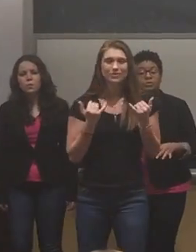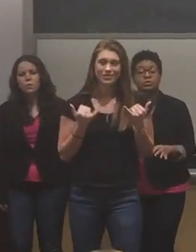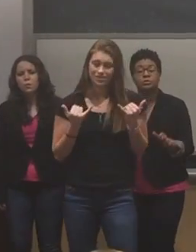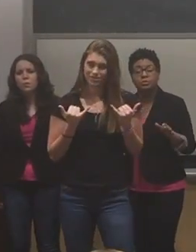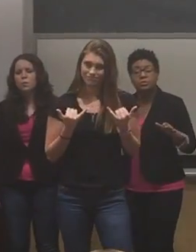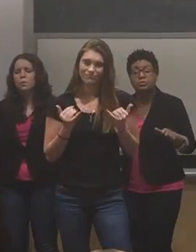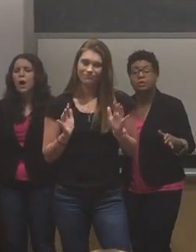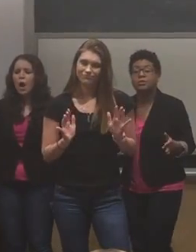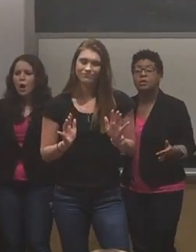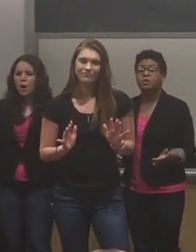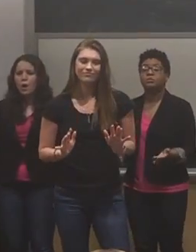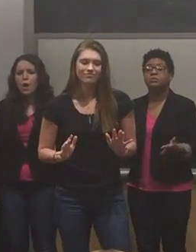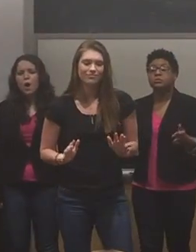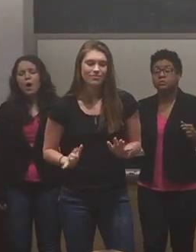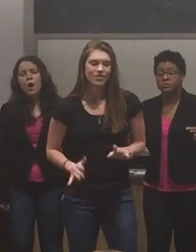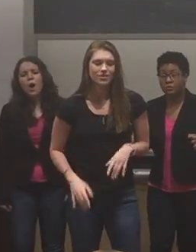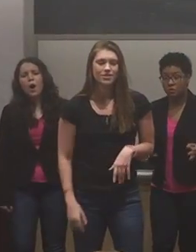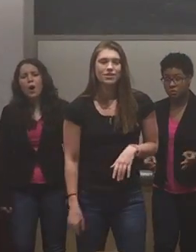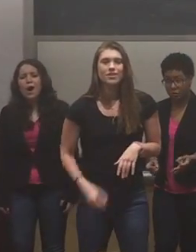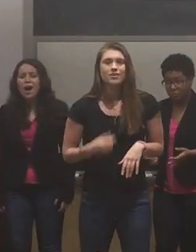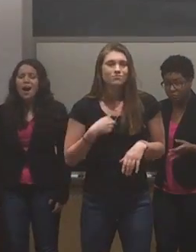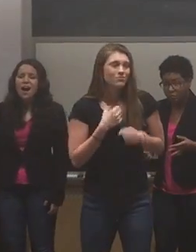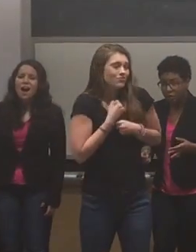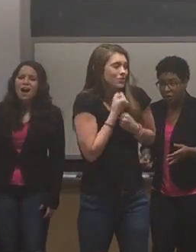Just don't give up.